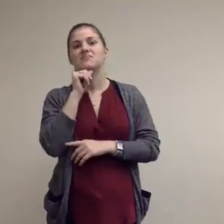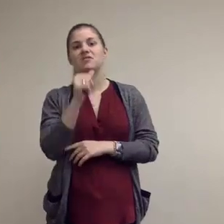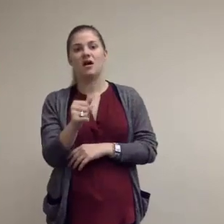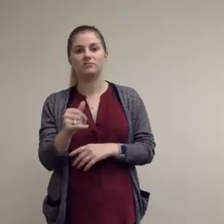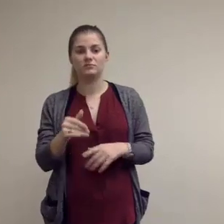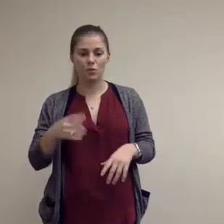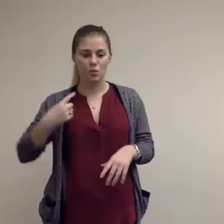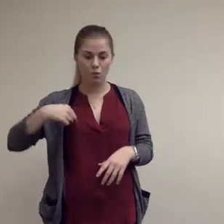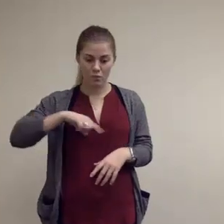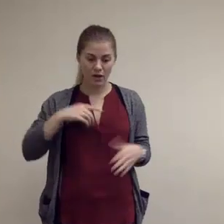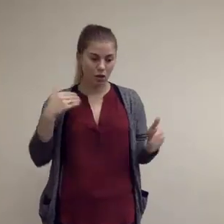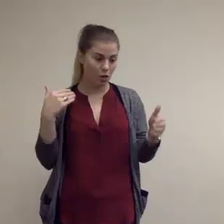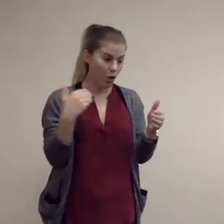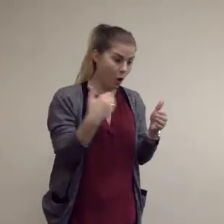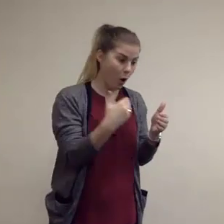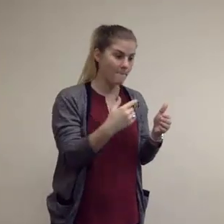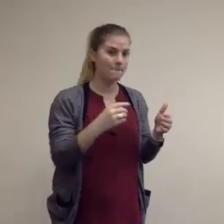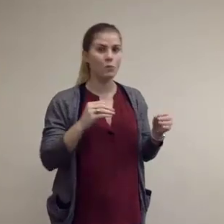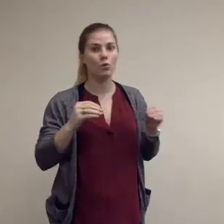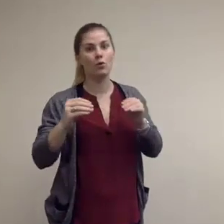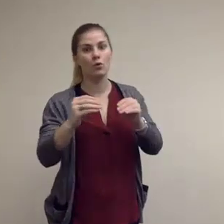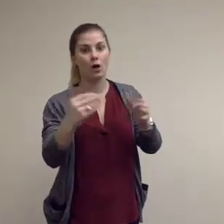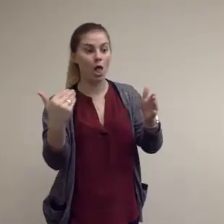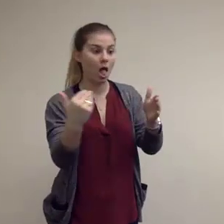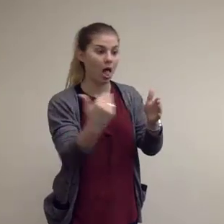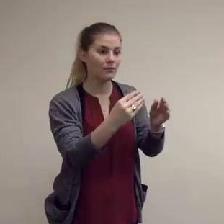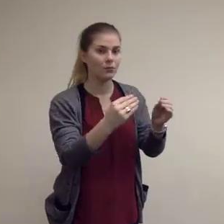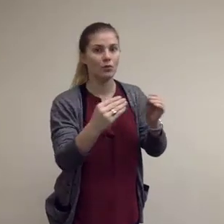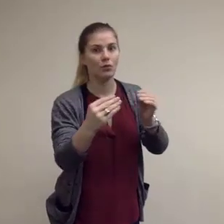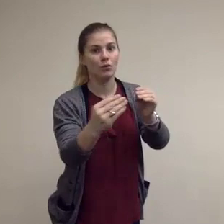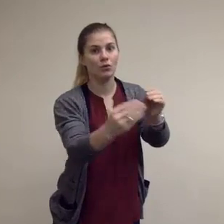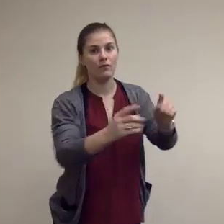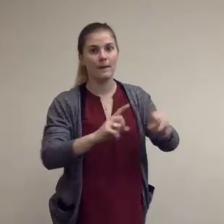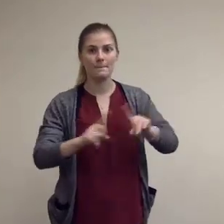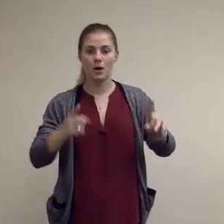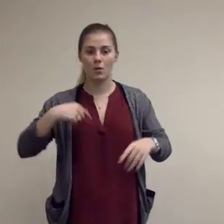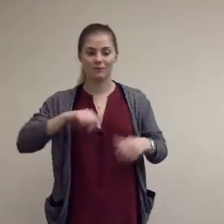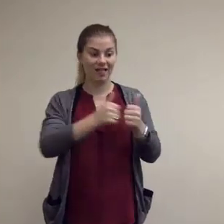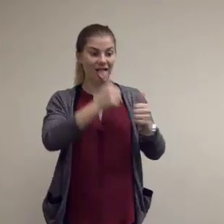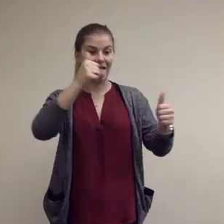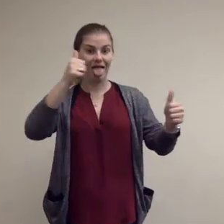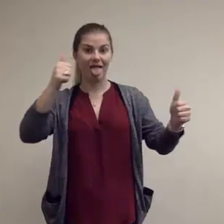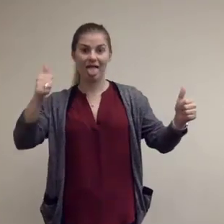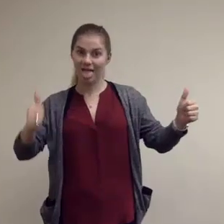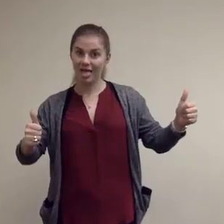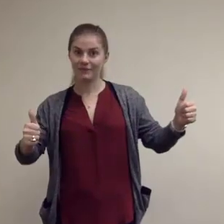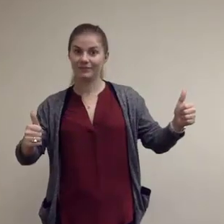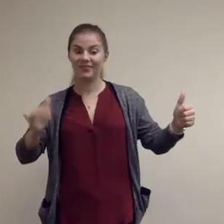into the sun. But because we're so far away, we don't fall in and burn up. We fall and miss, and fall and miss, and